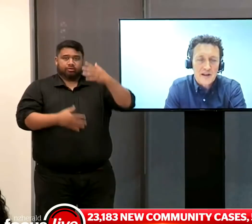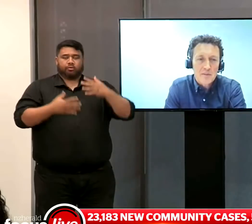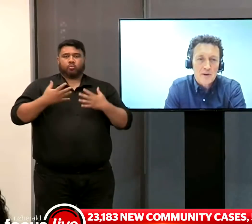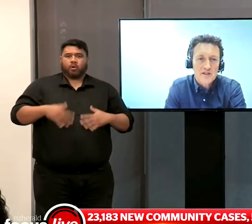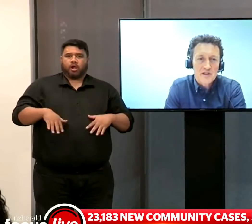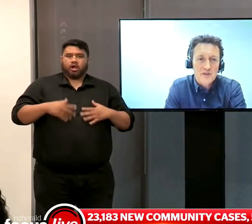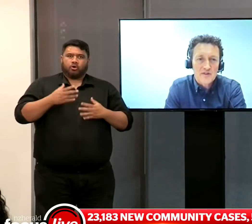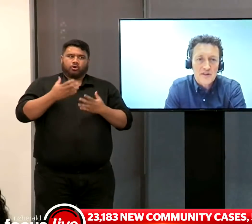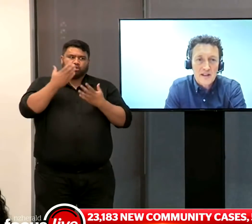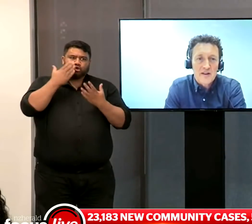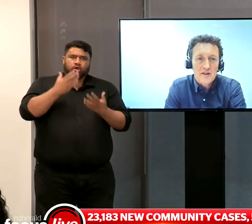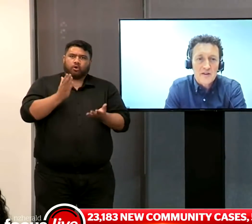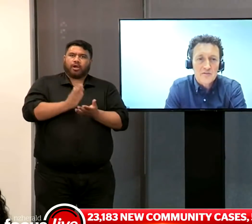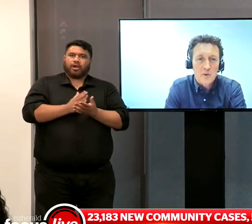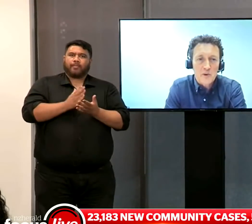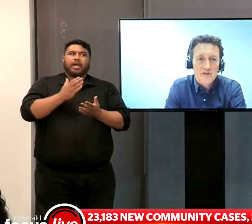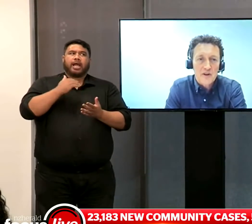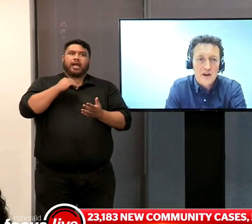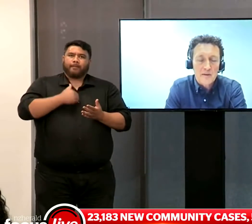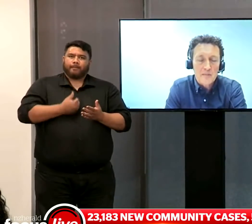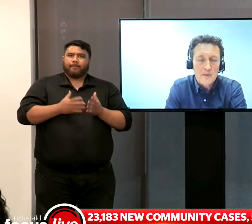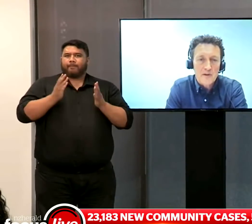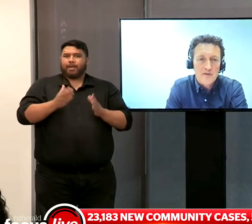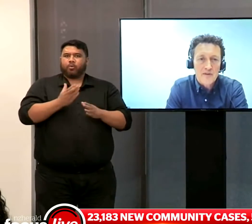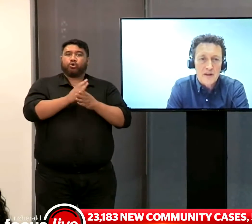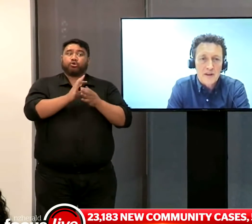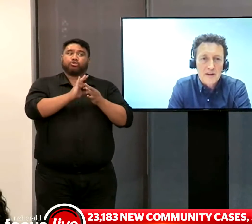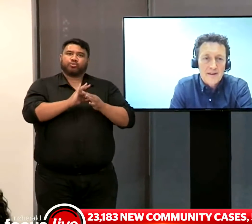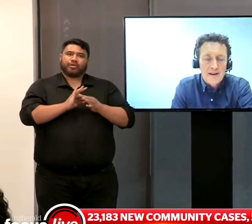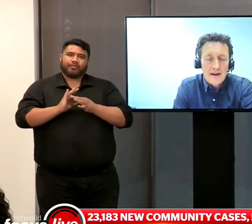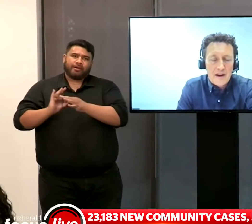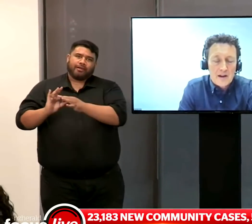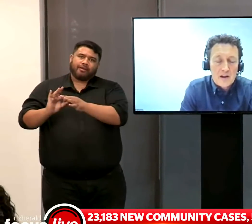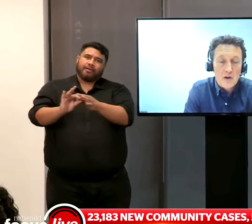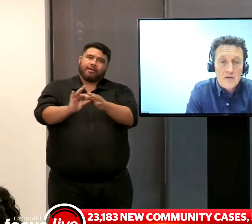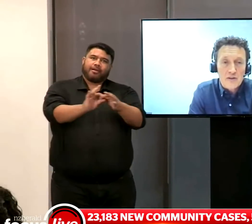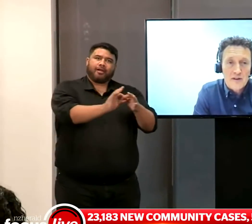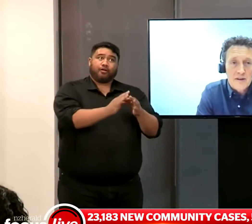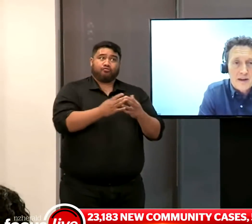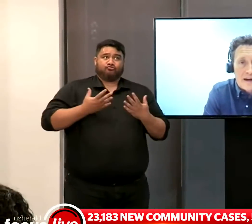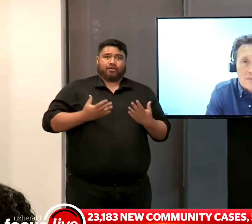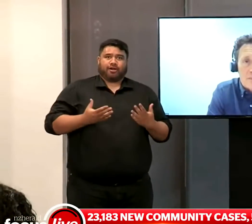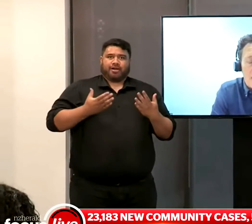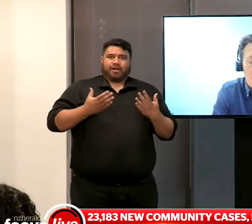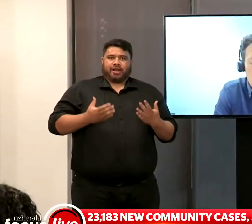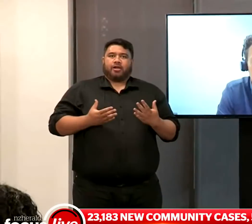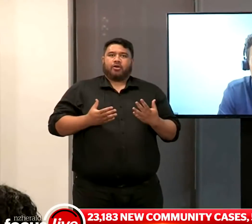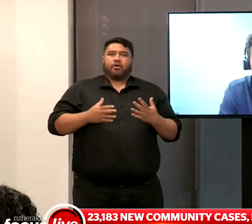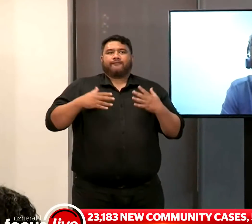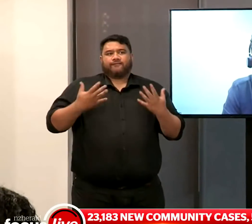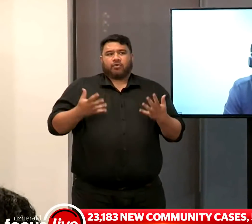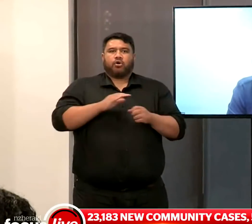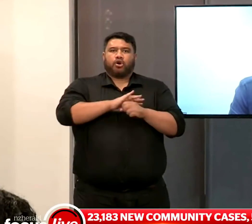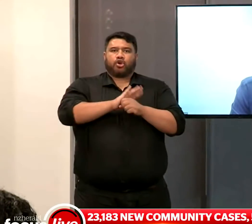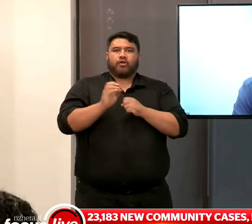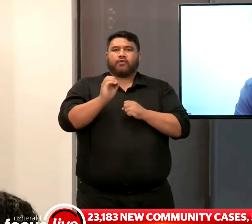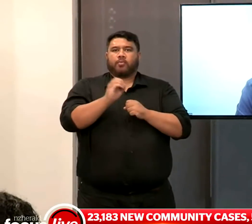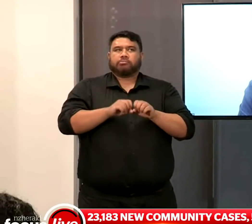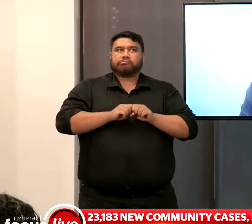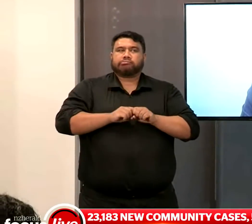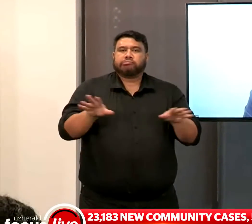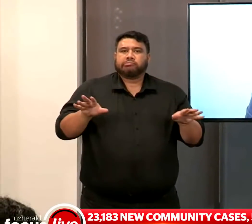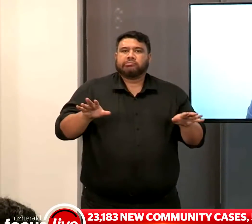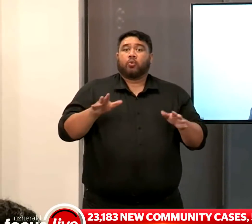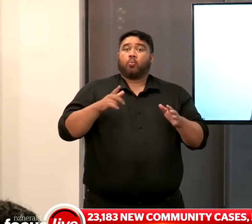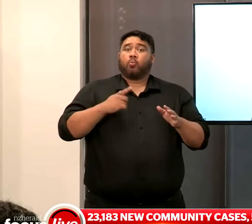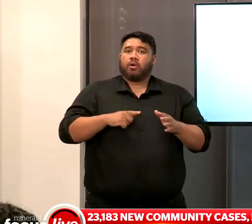the collaboration that's needed at this point of the COVID outbreak in order to be able to